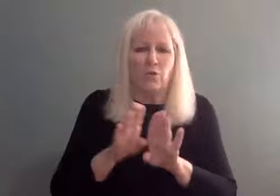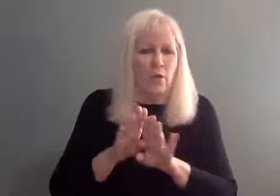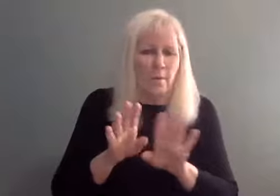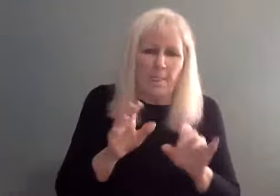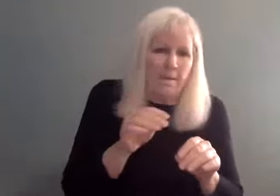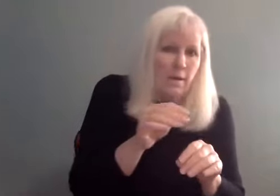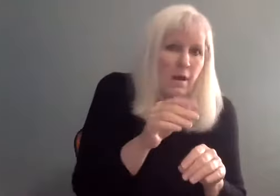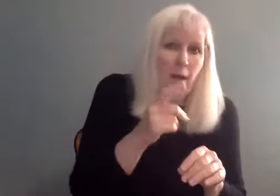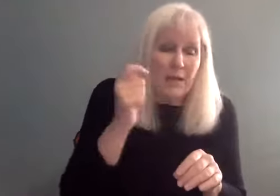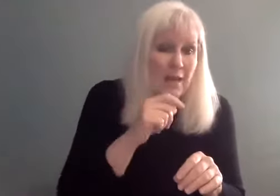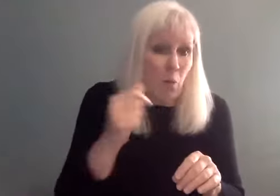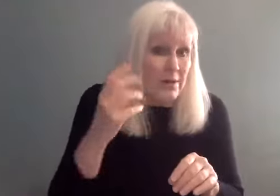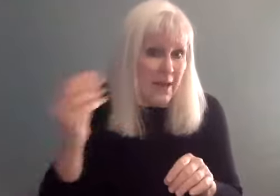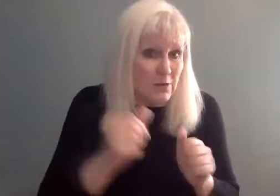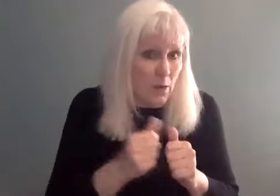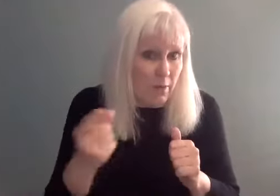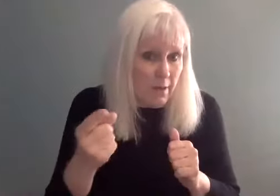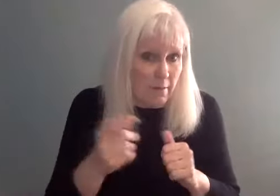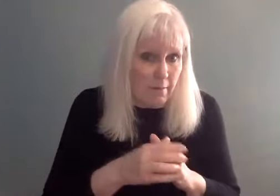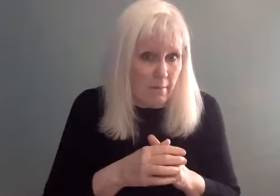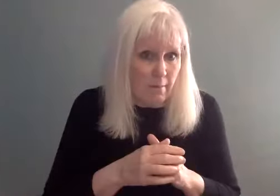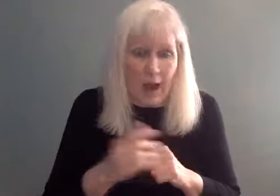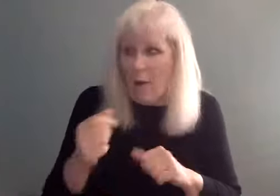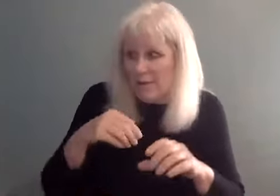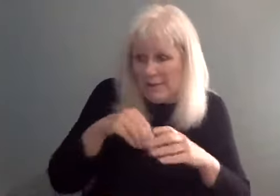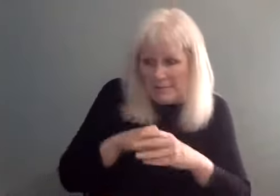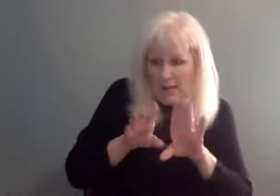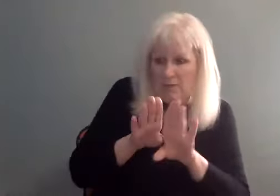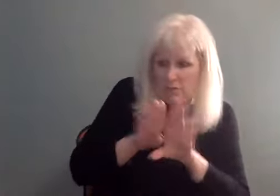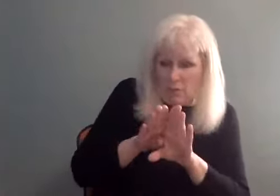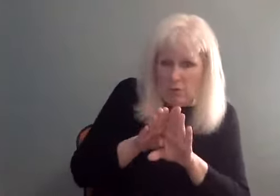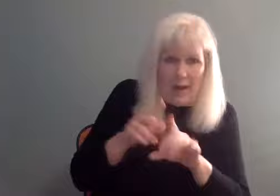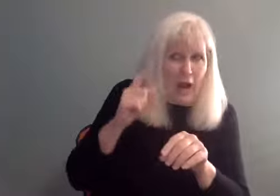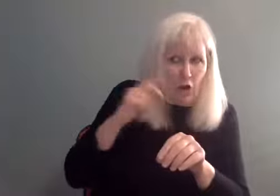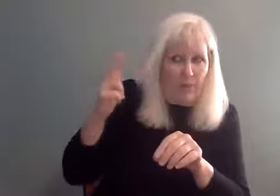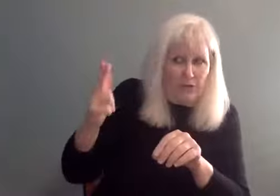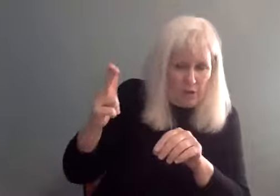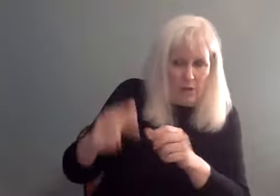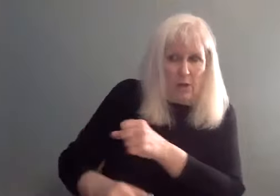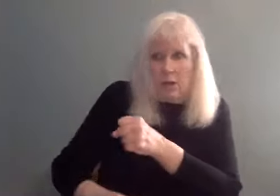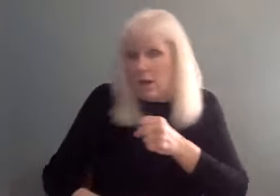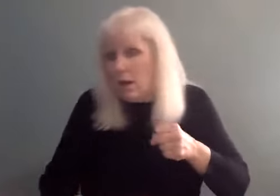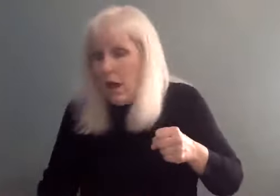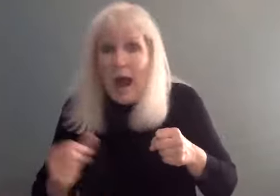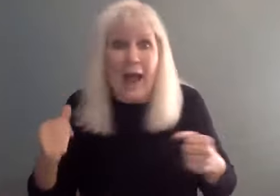him, because I came to right inside the door, not knowing I heard the shots. So I had this huge fear of being